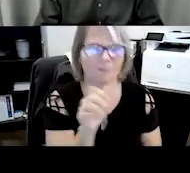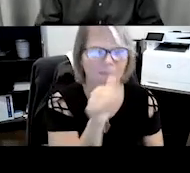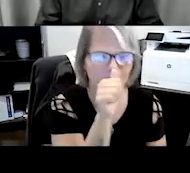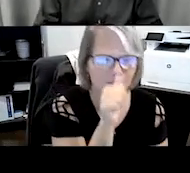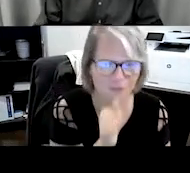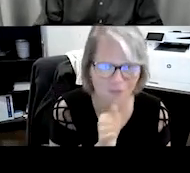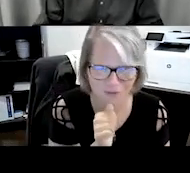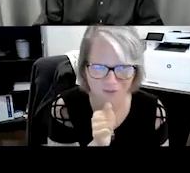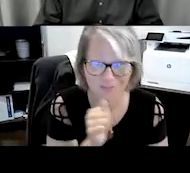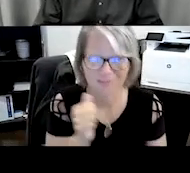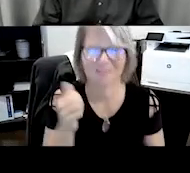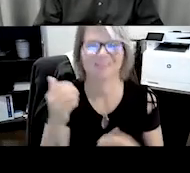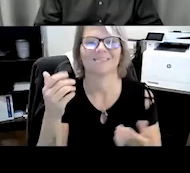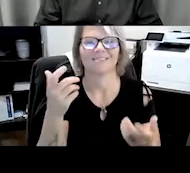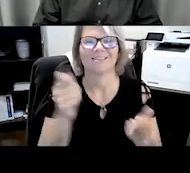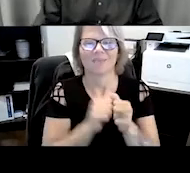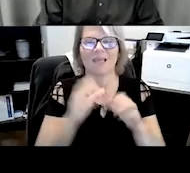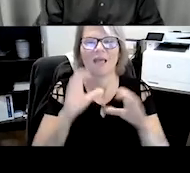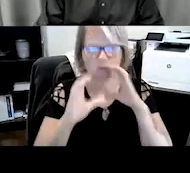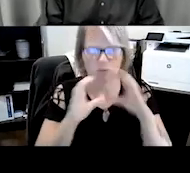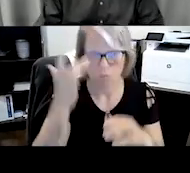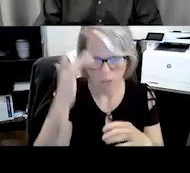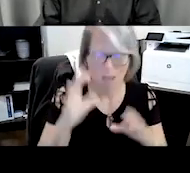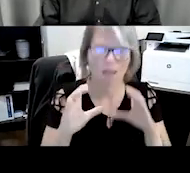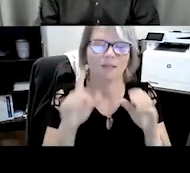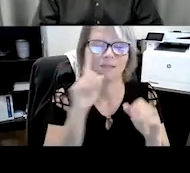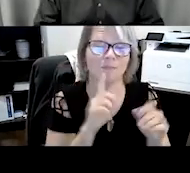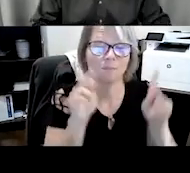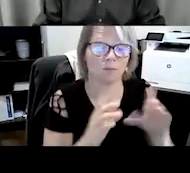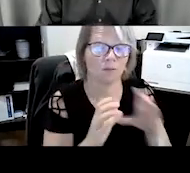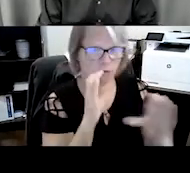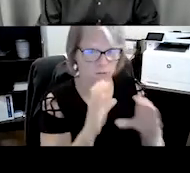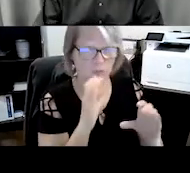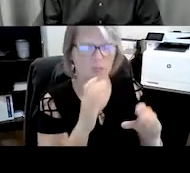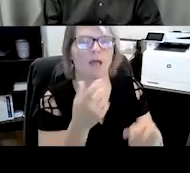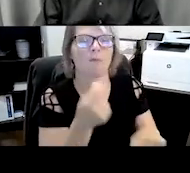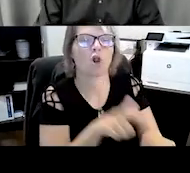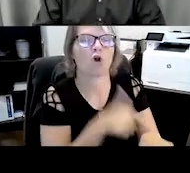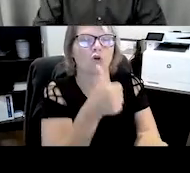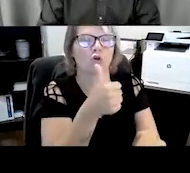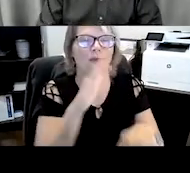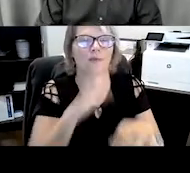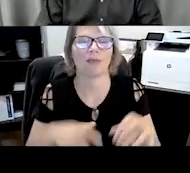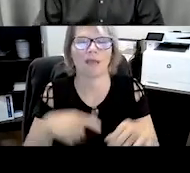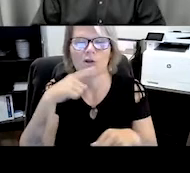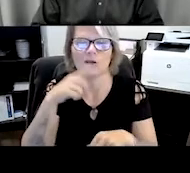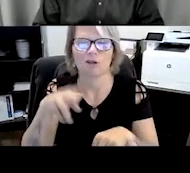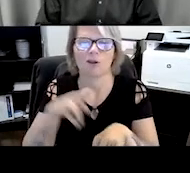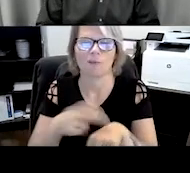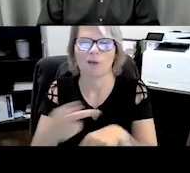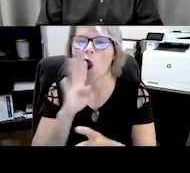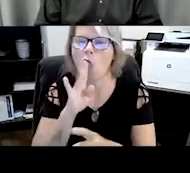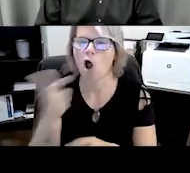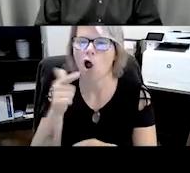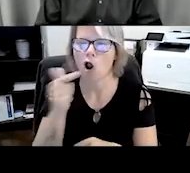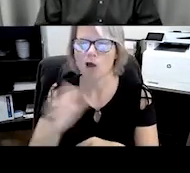counter or on a desk somewhere, and that's fine. Lastly, please be patient while communicating with us. It'll